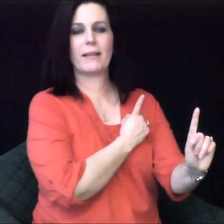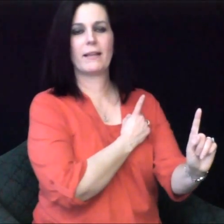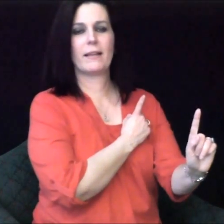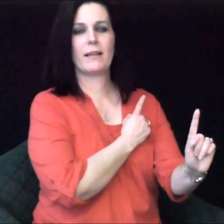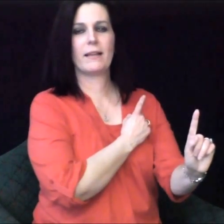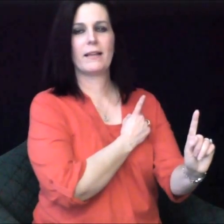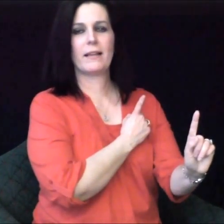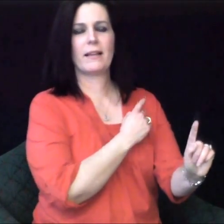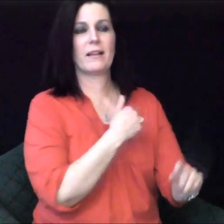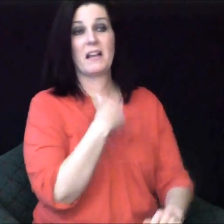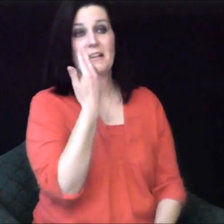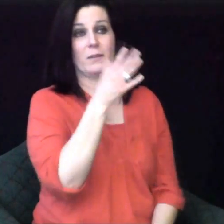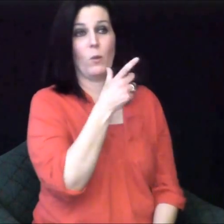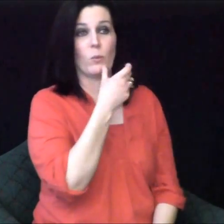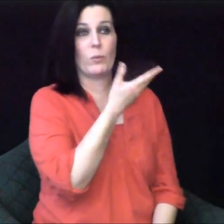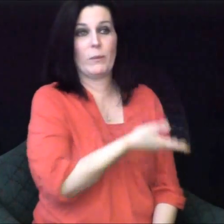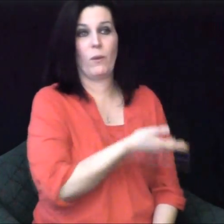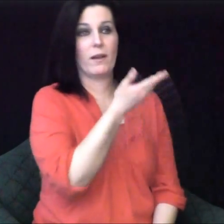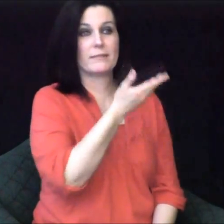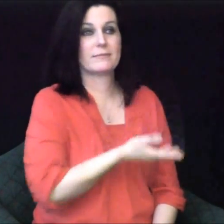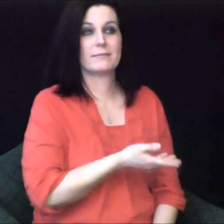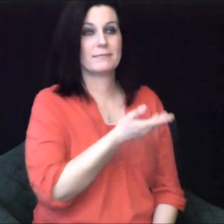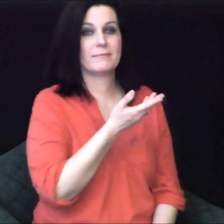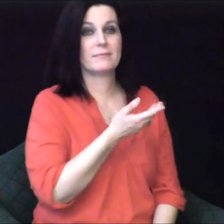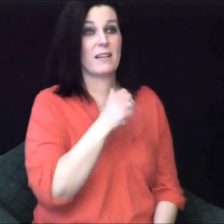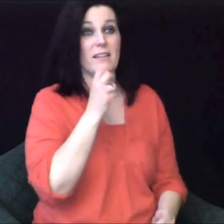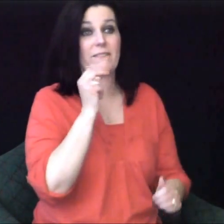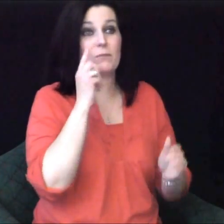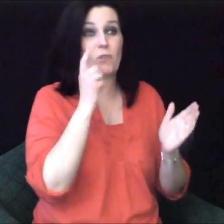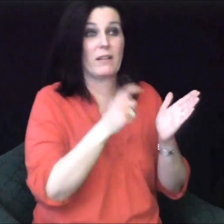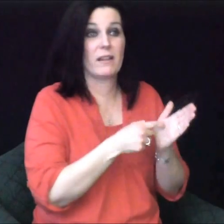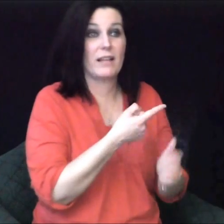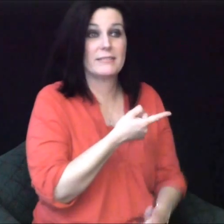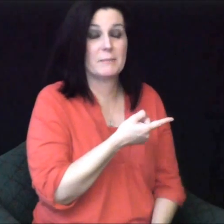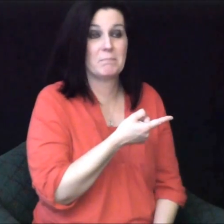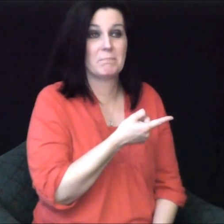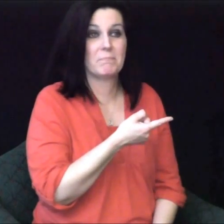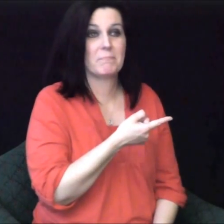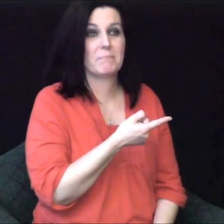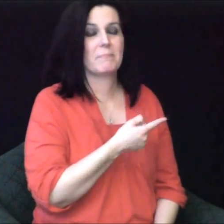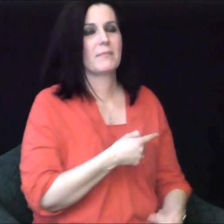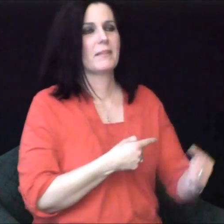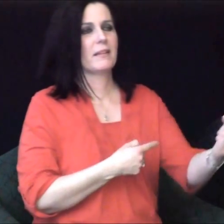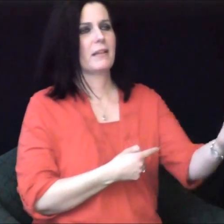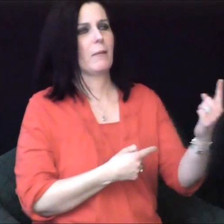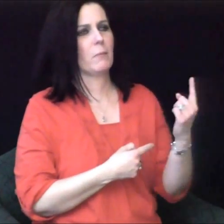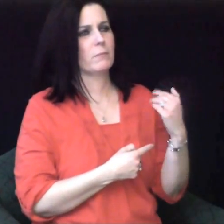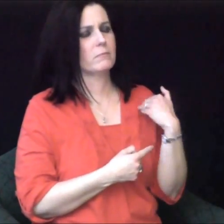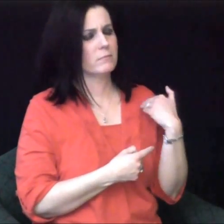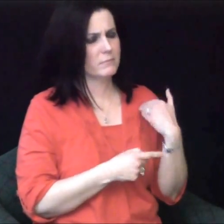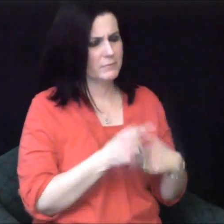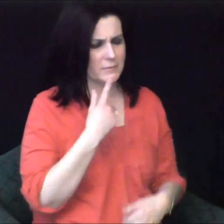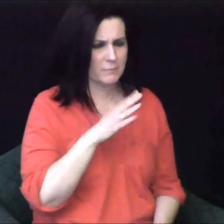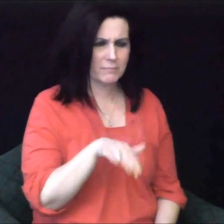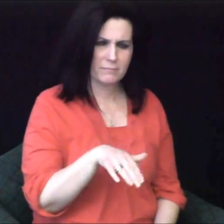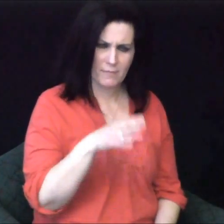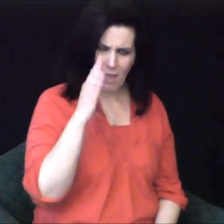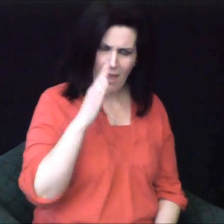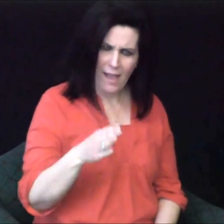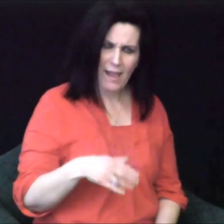by me and I did not know who he was. I didn't even recognize him. He came up to me and tapped me and said,